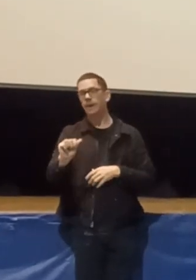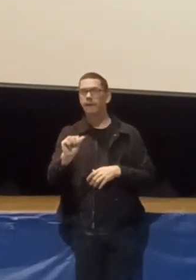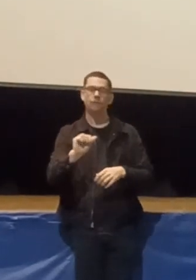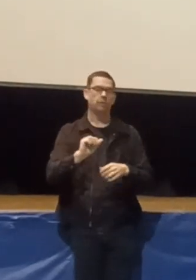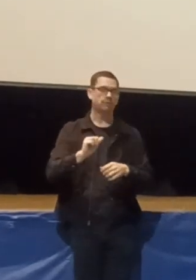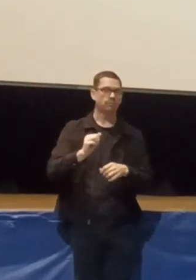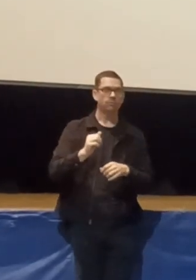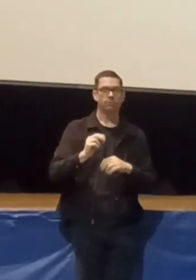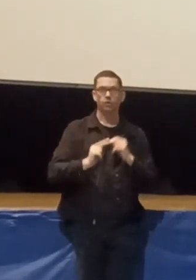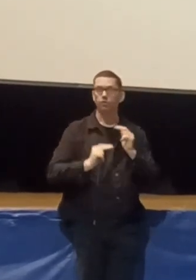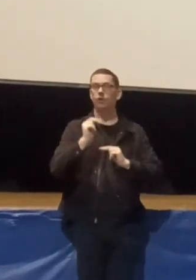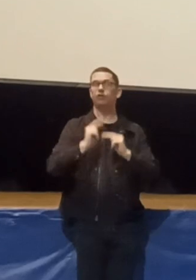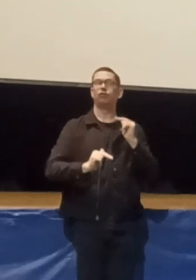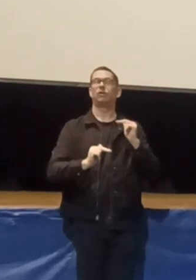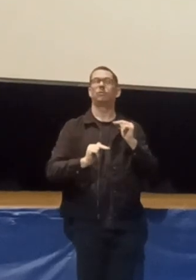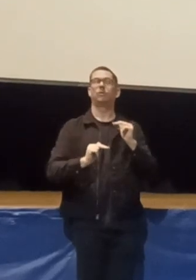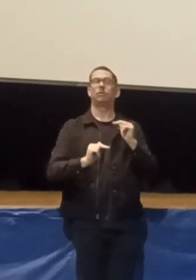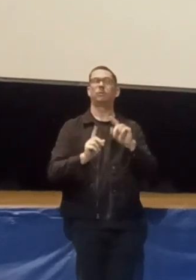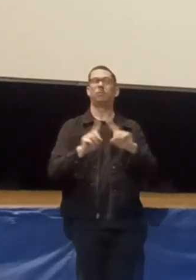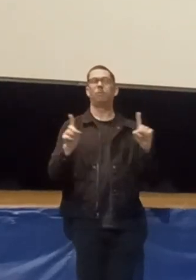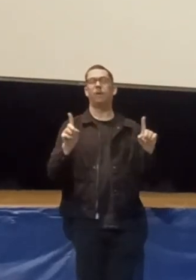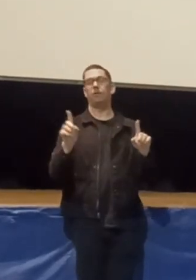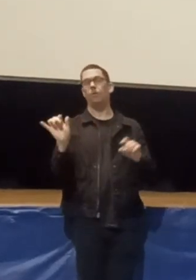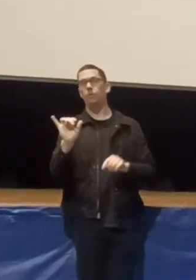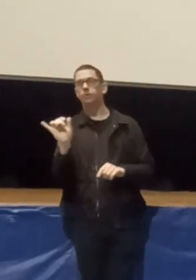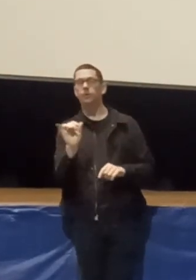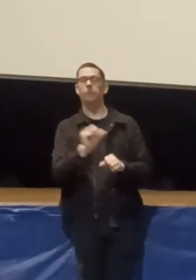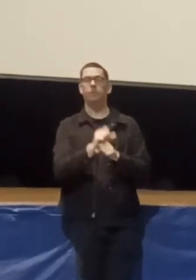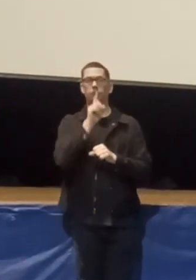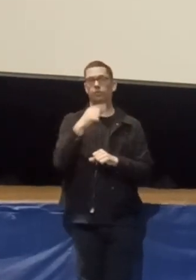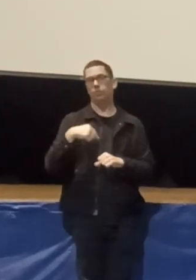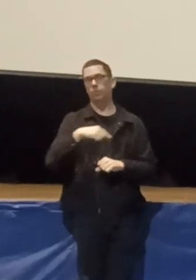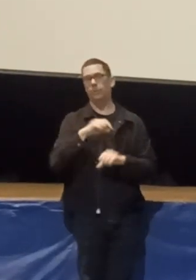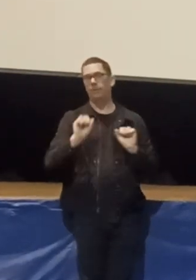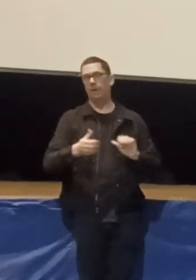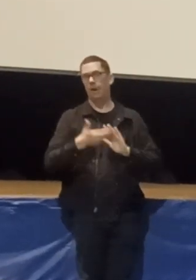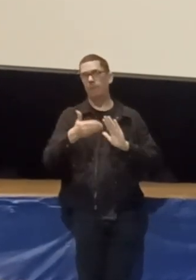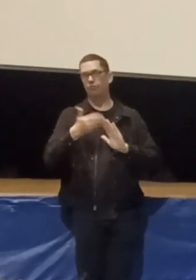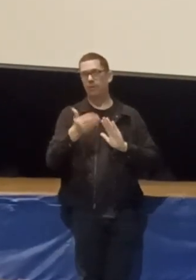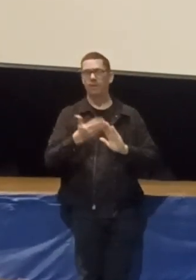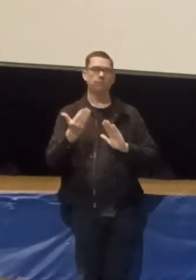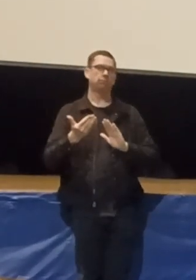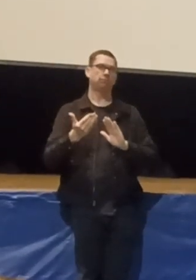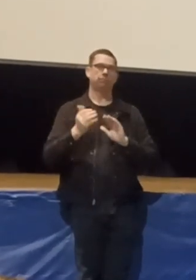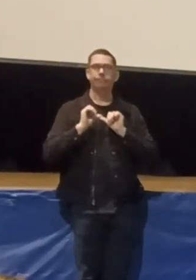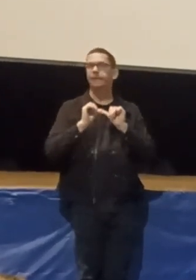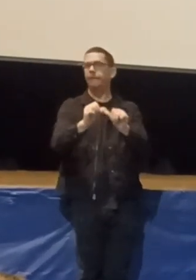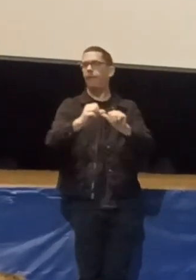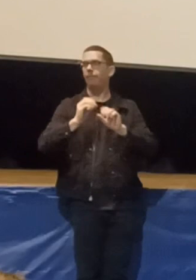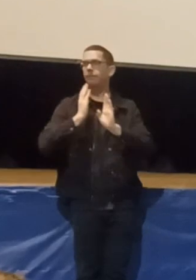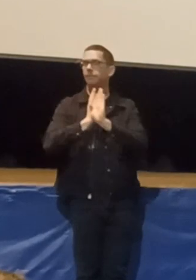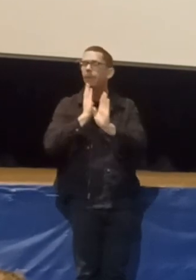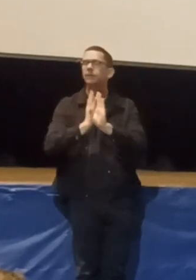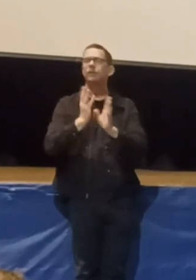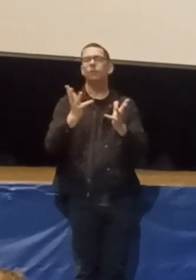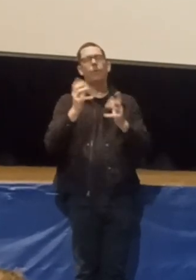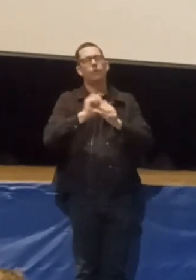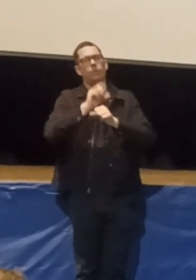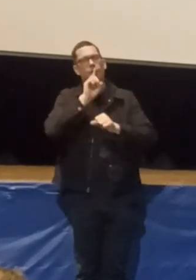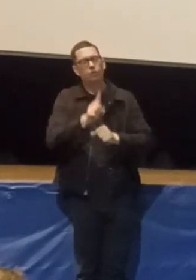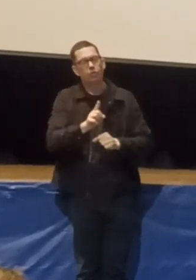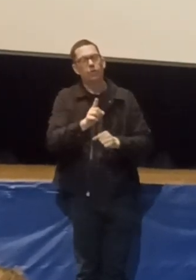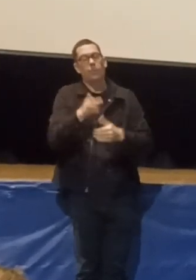frankly also in making sure we can operate and maintain these buses. So I definitely do want to also maybe end